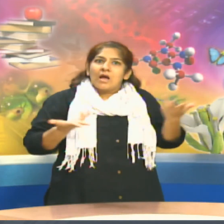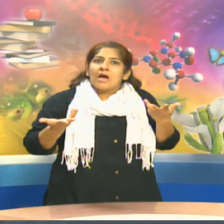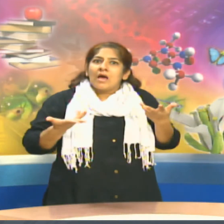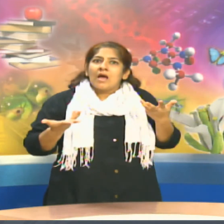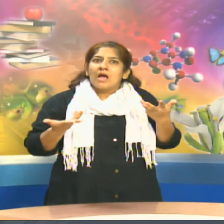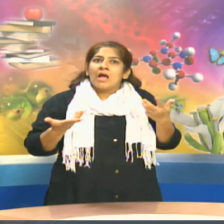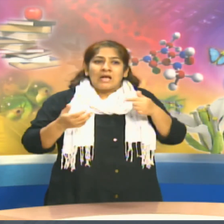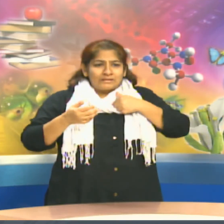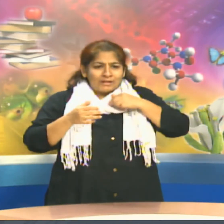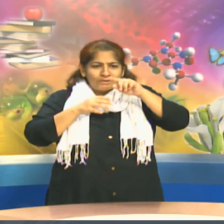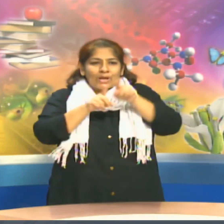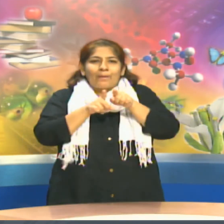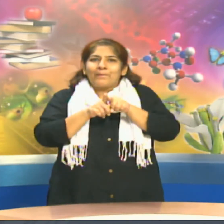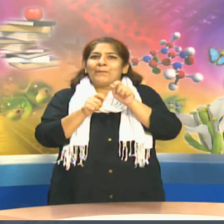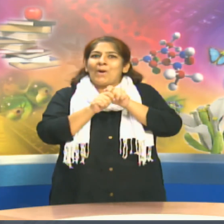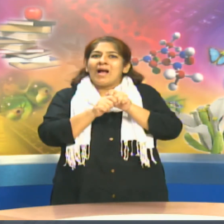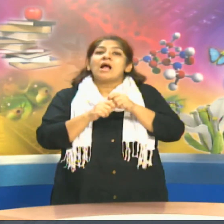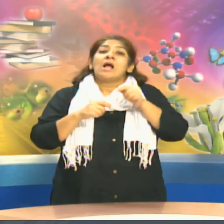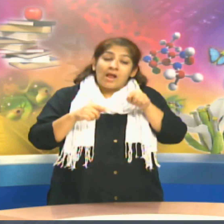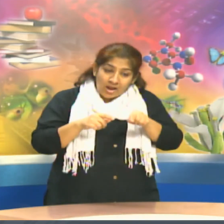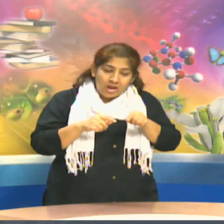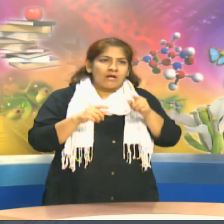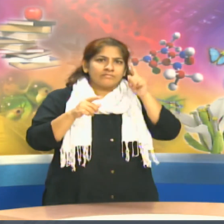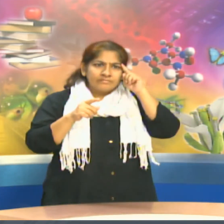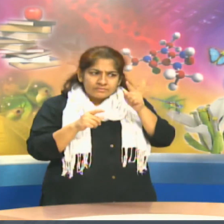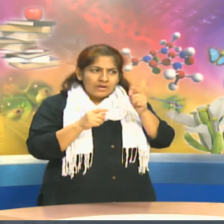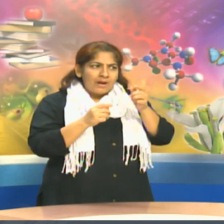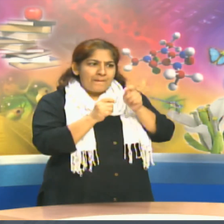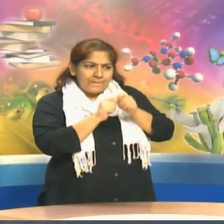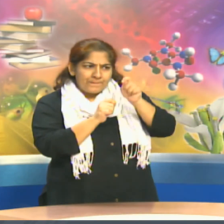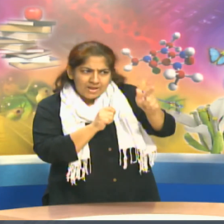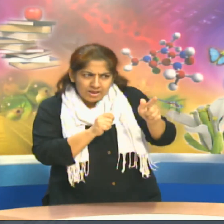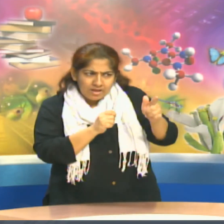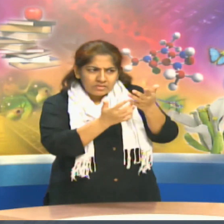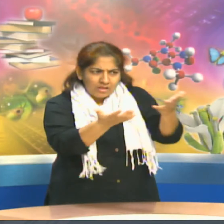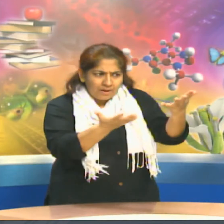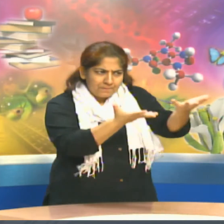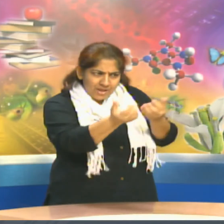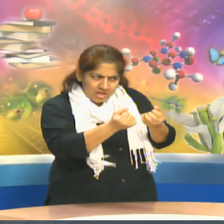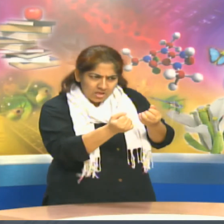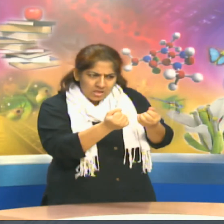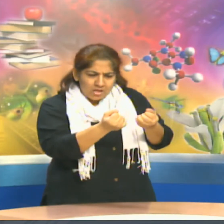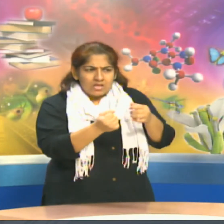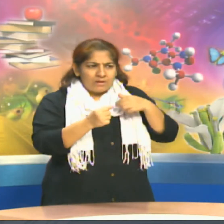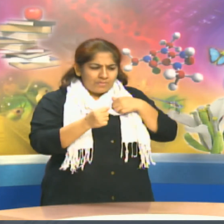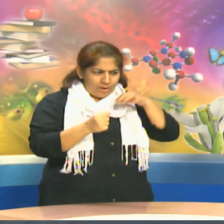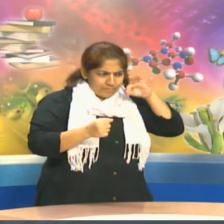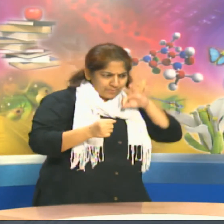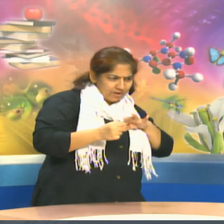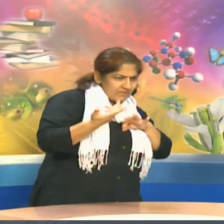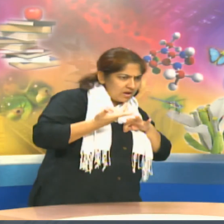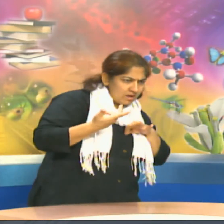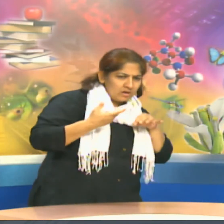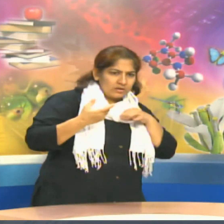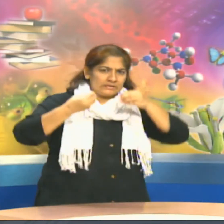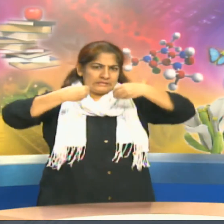we sell them, and when we sell them, then we get money. Through that money we get some savings,